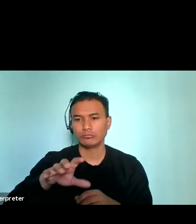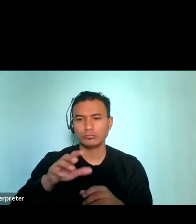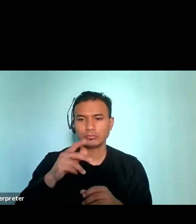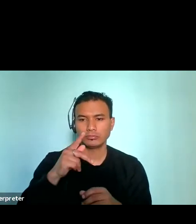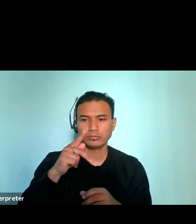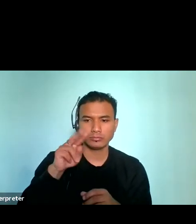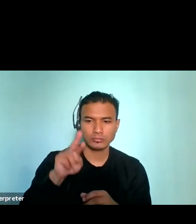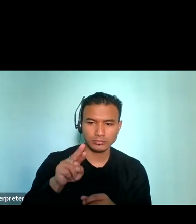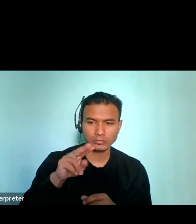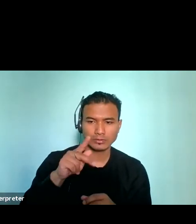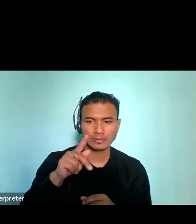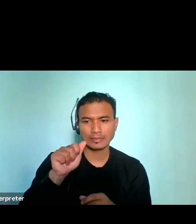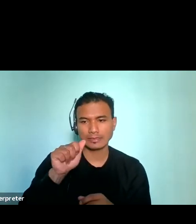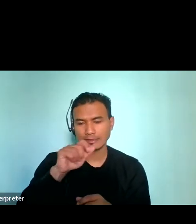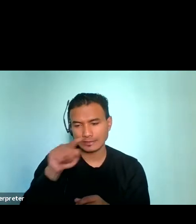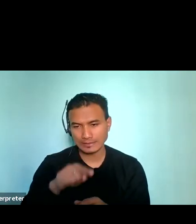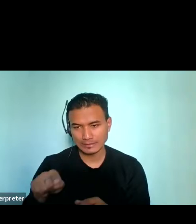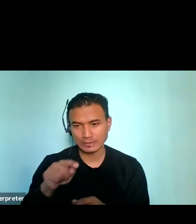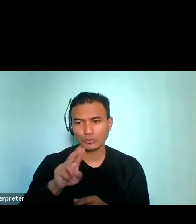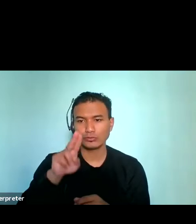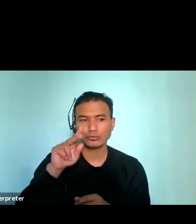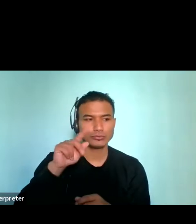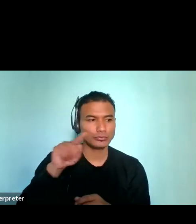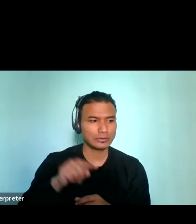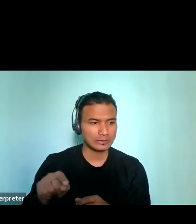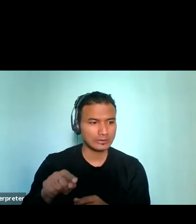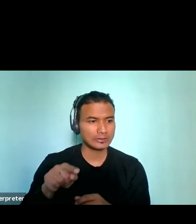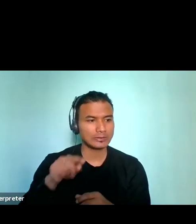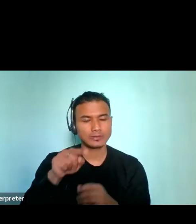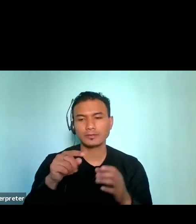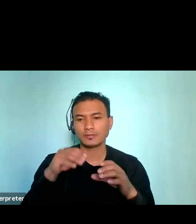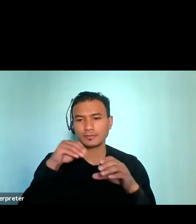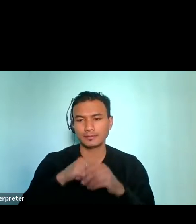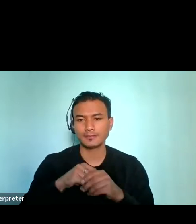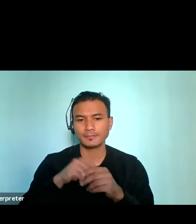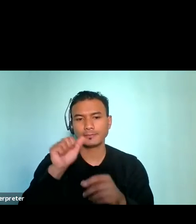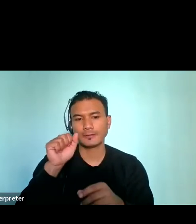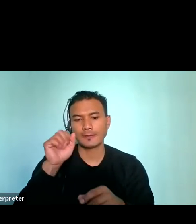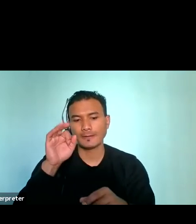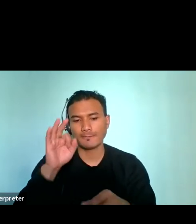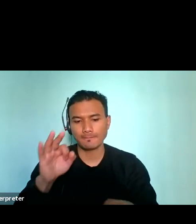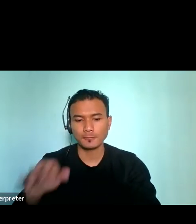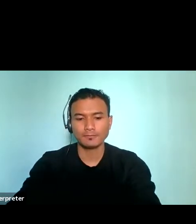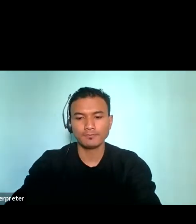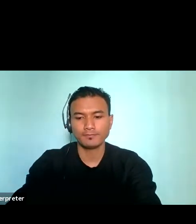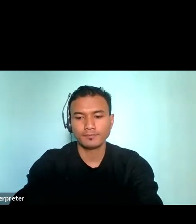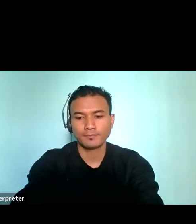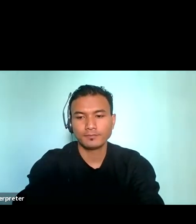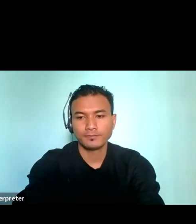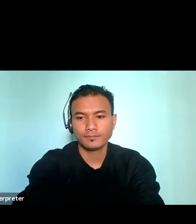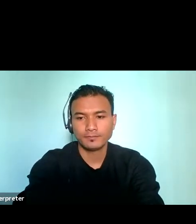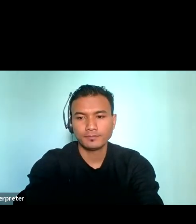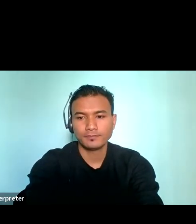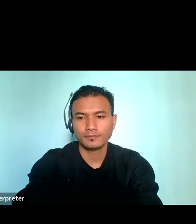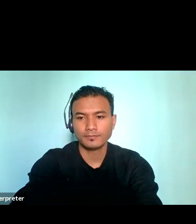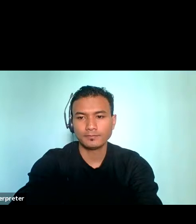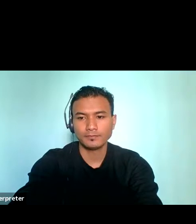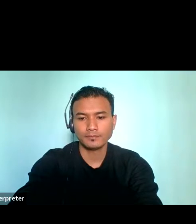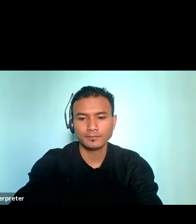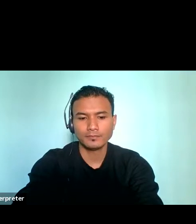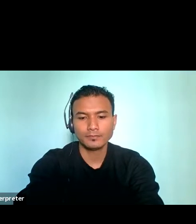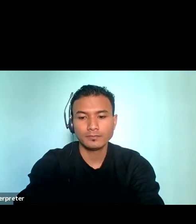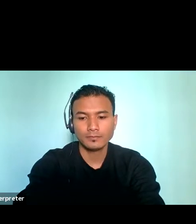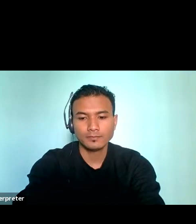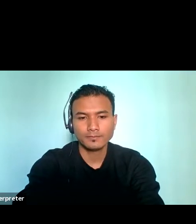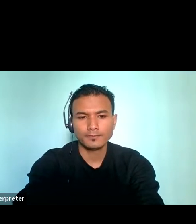Kyrgyzstan, Kazakhstan, Uzbekistan, Turkmenistan, Tajikistan, plus Afghanistan. And since for the